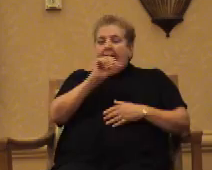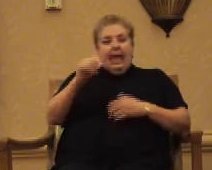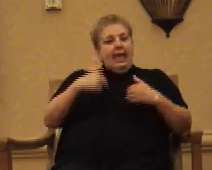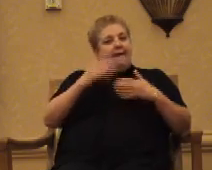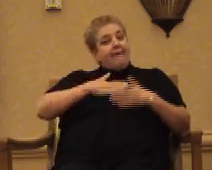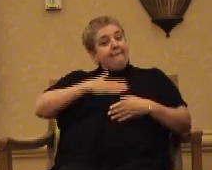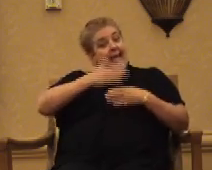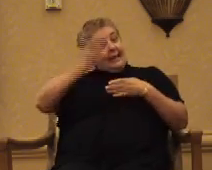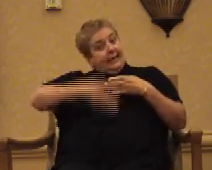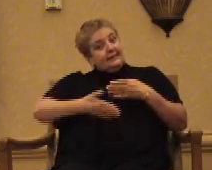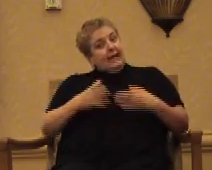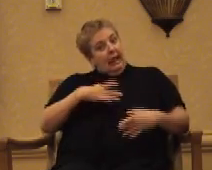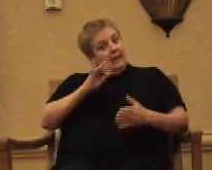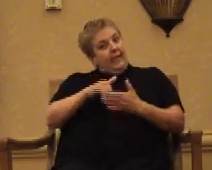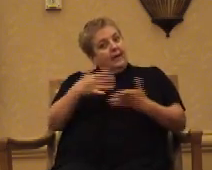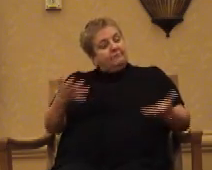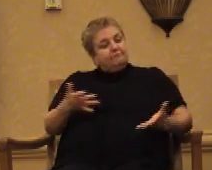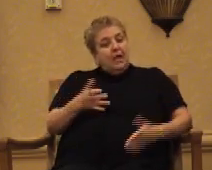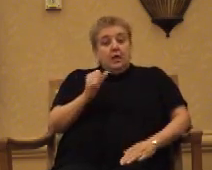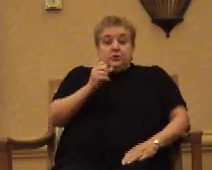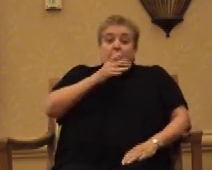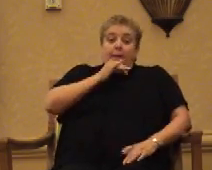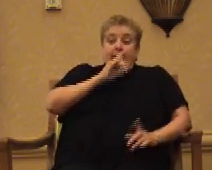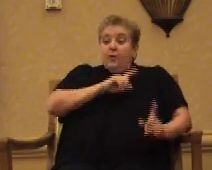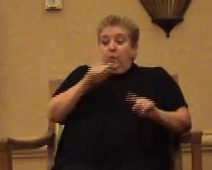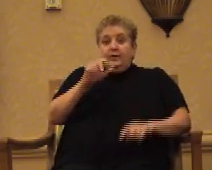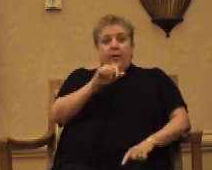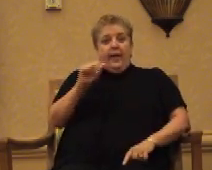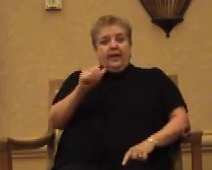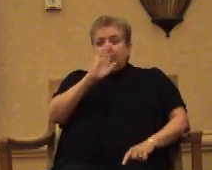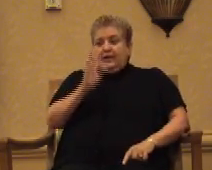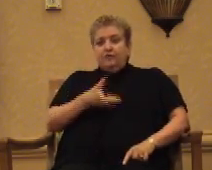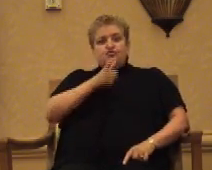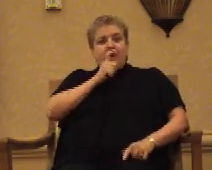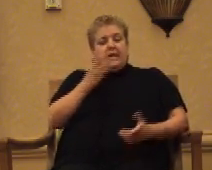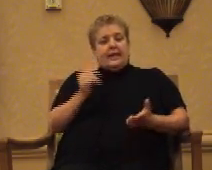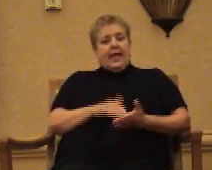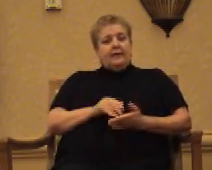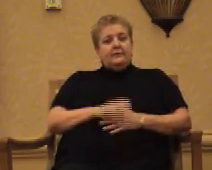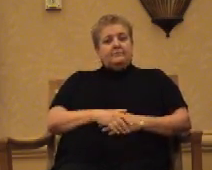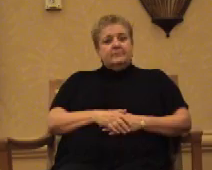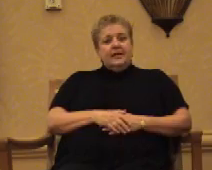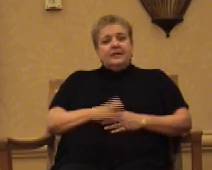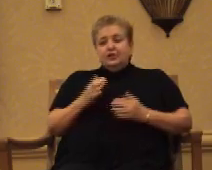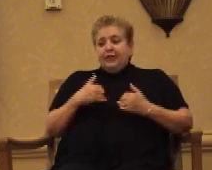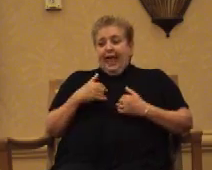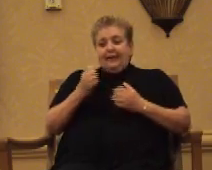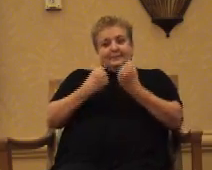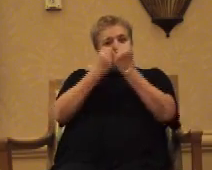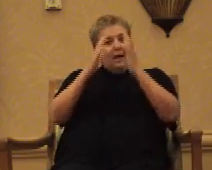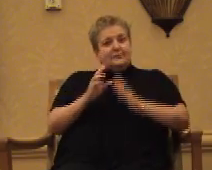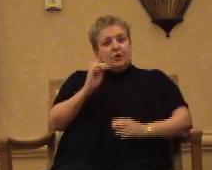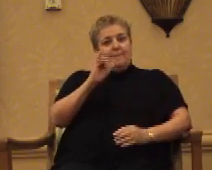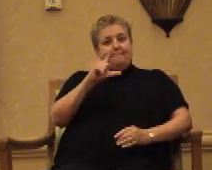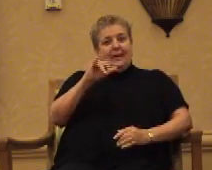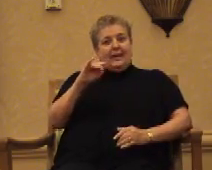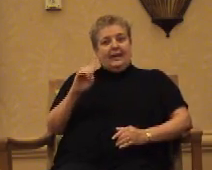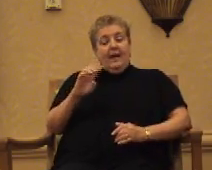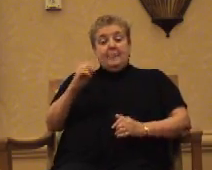are. And she went to AA and never drank again. She got little Millie as her sponsor. And one of the first things Millie told my mother was, stop giving me